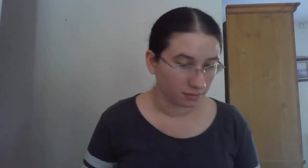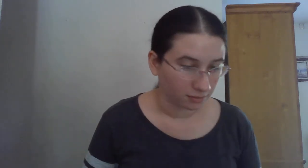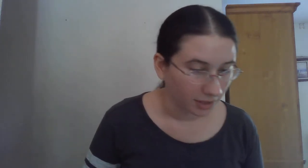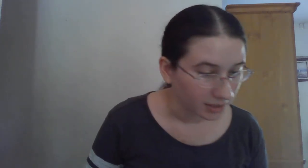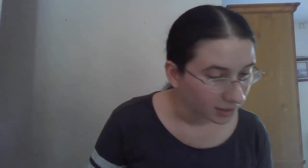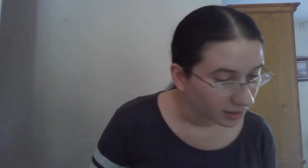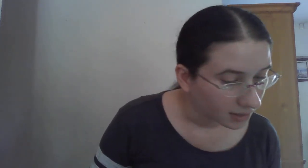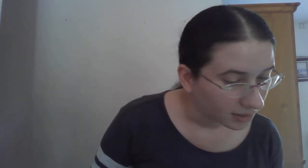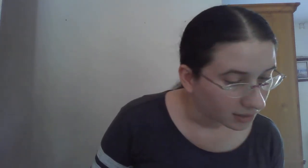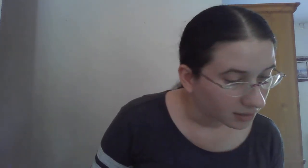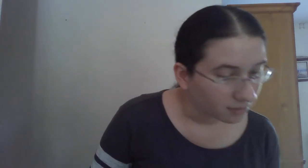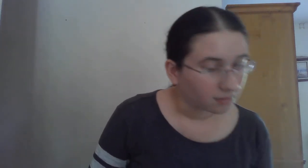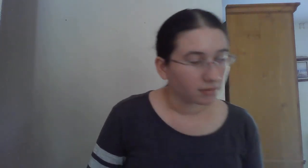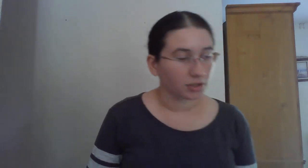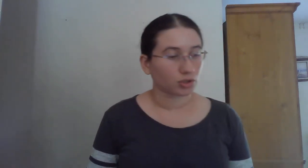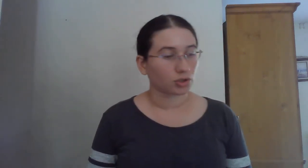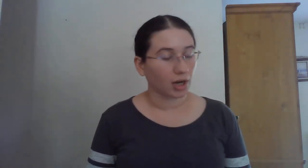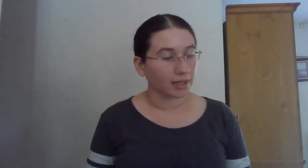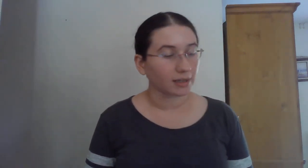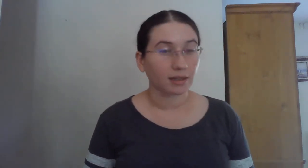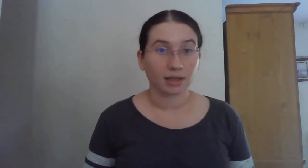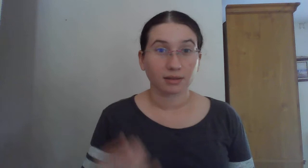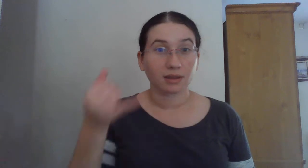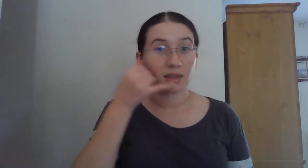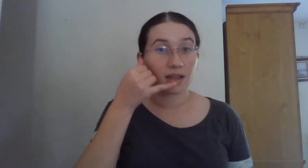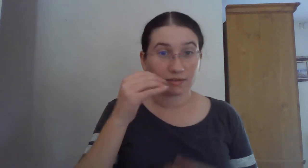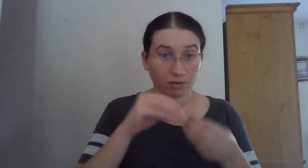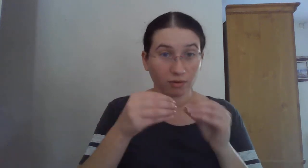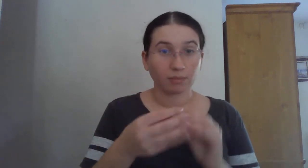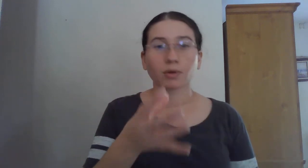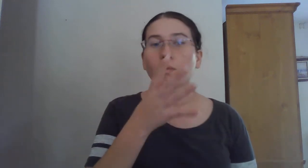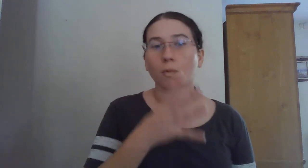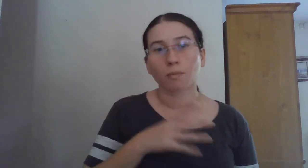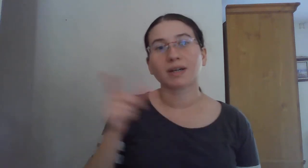All right, let's try it again.